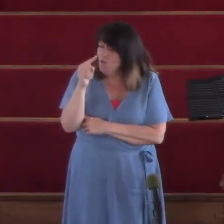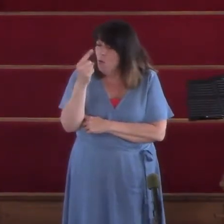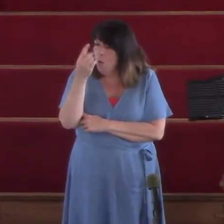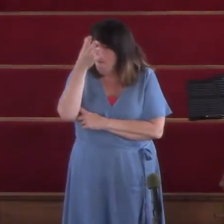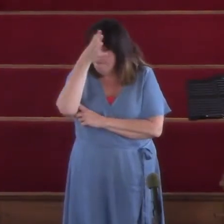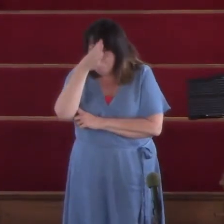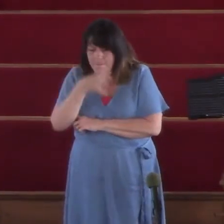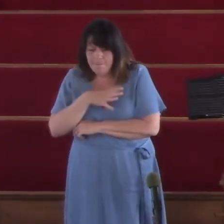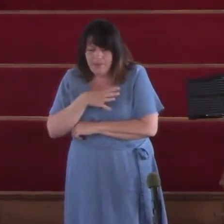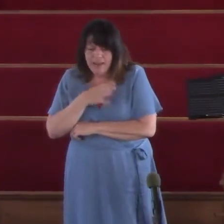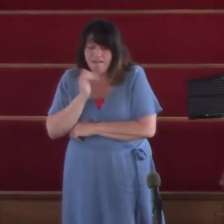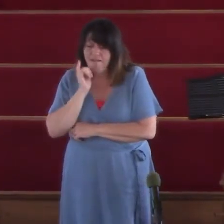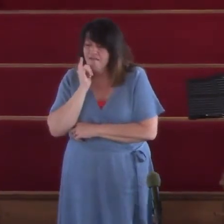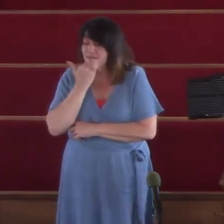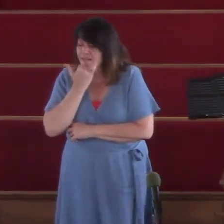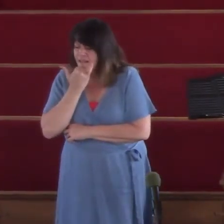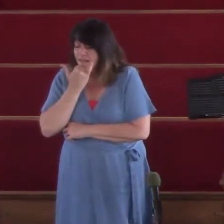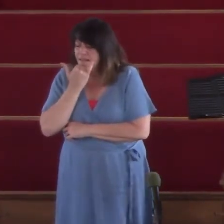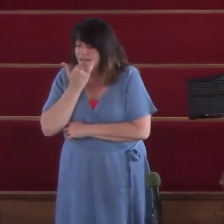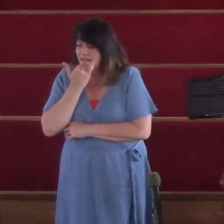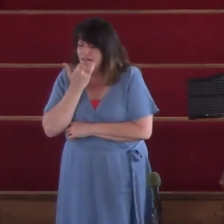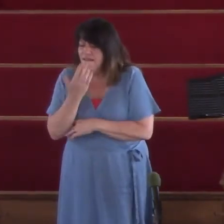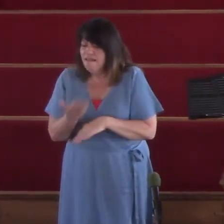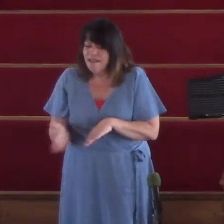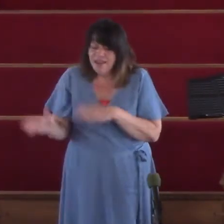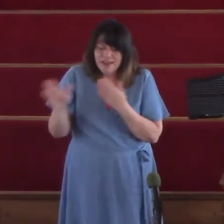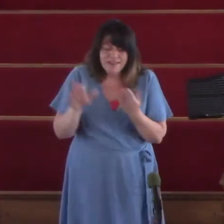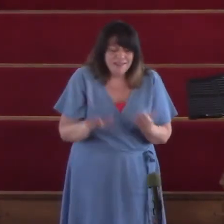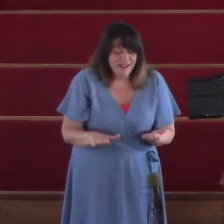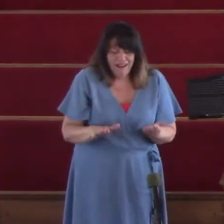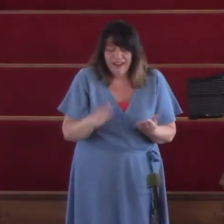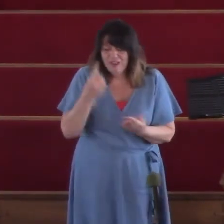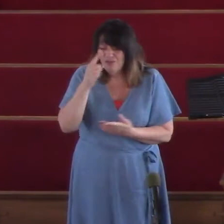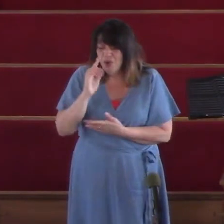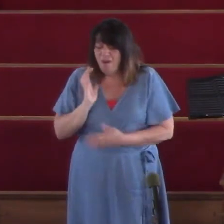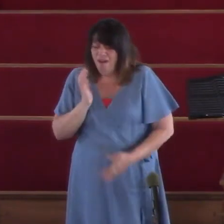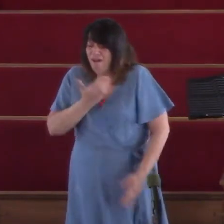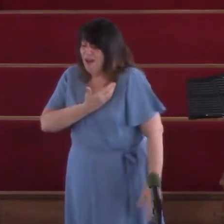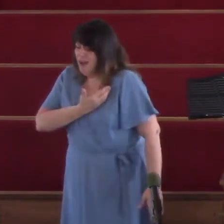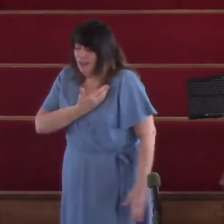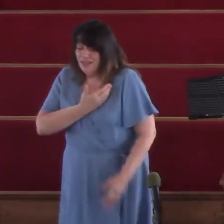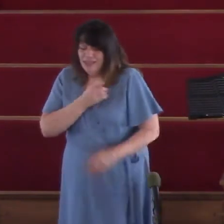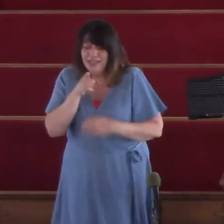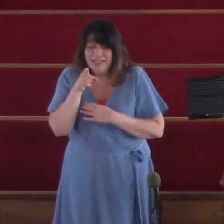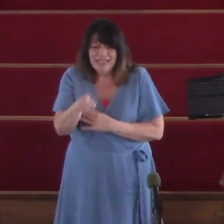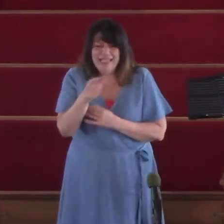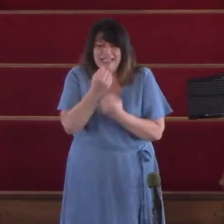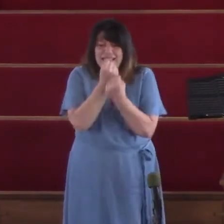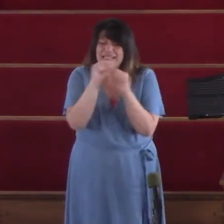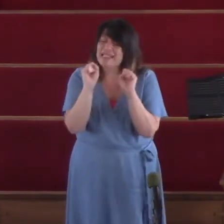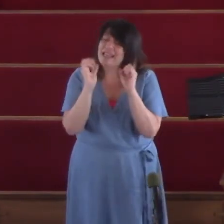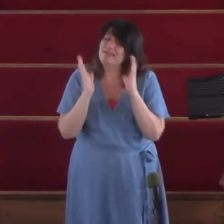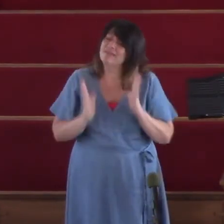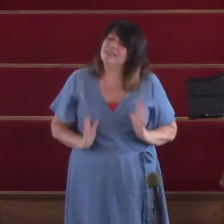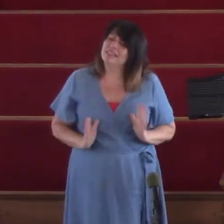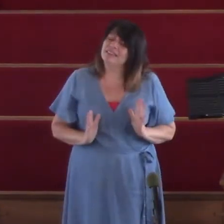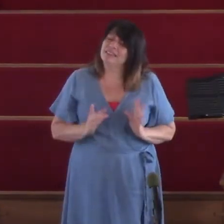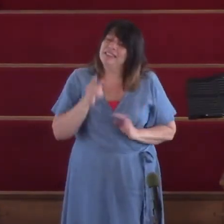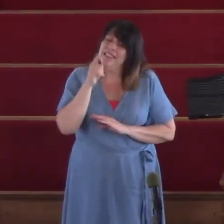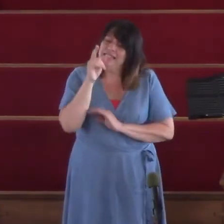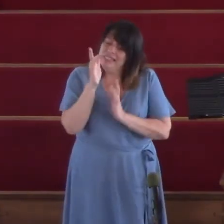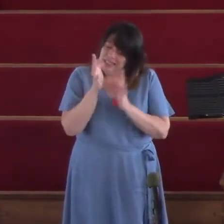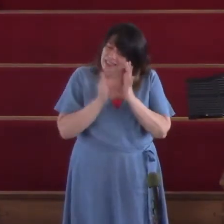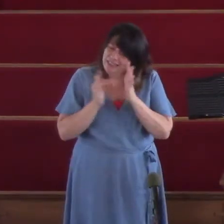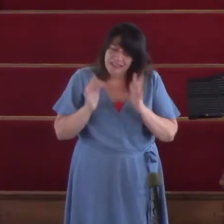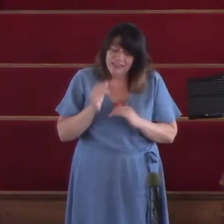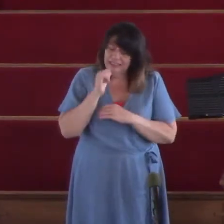mankind's sin. And it took my friend one that was sinless and my friend without sin, and that he was.